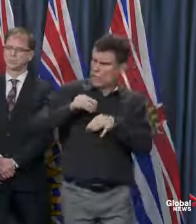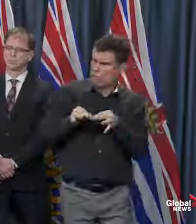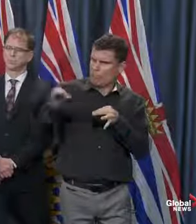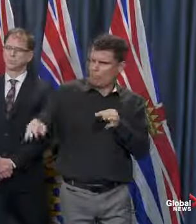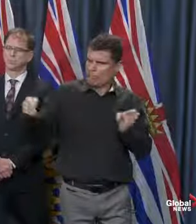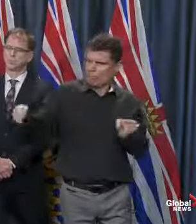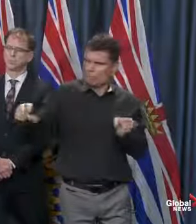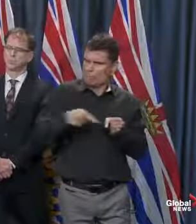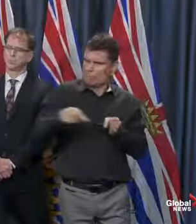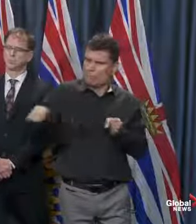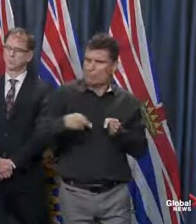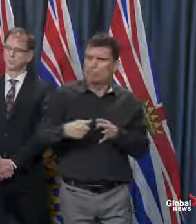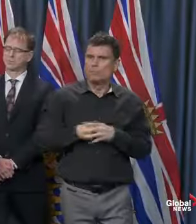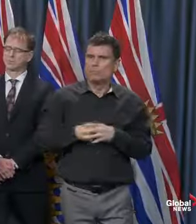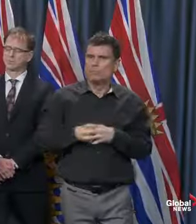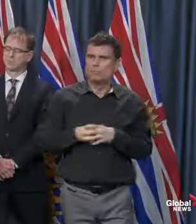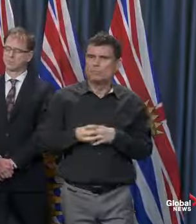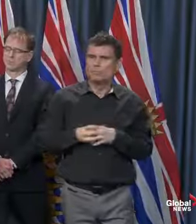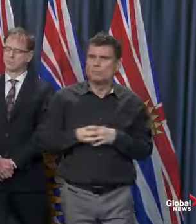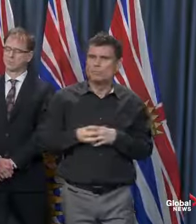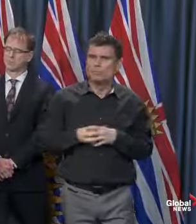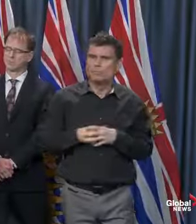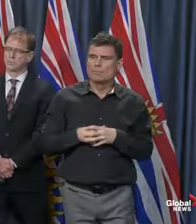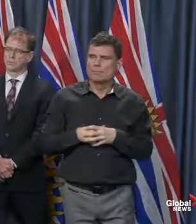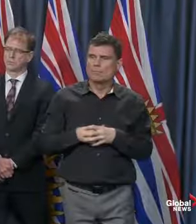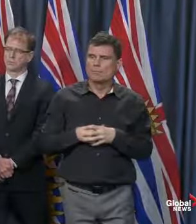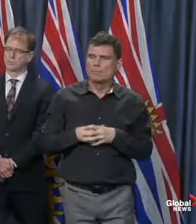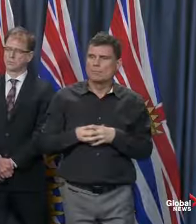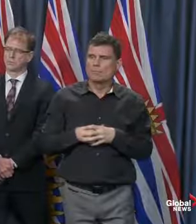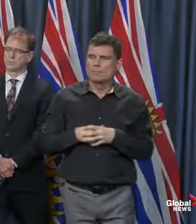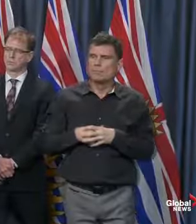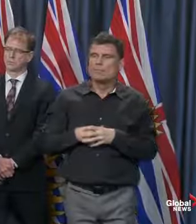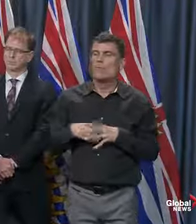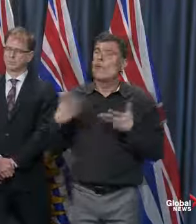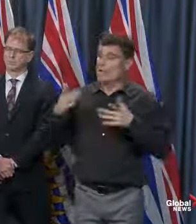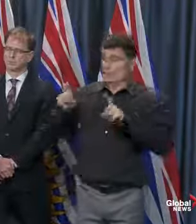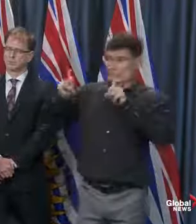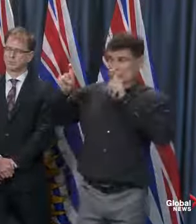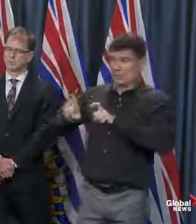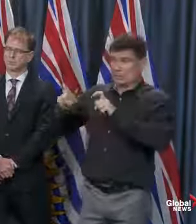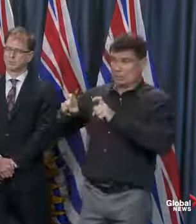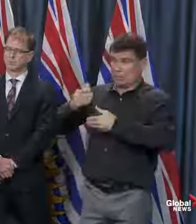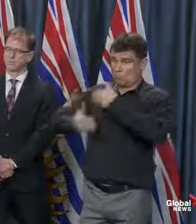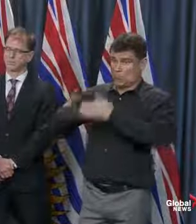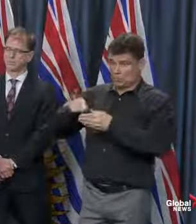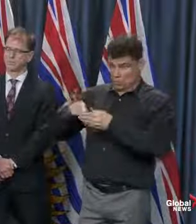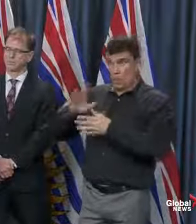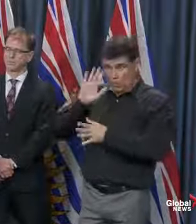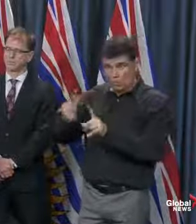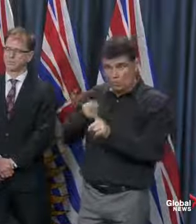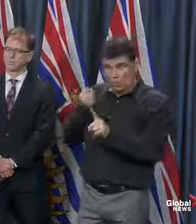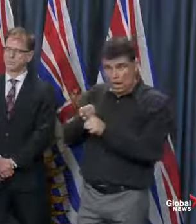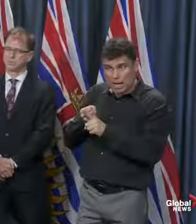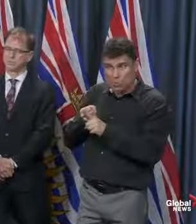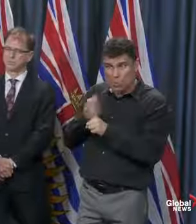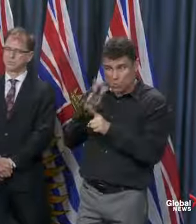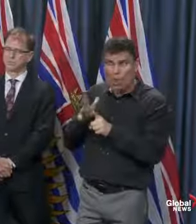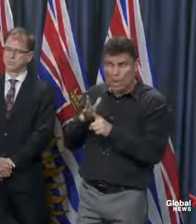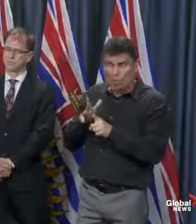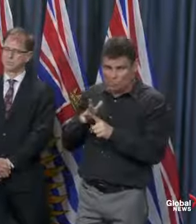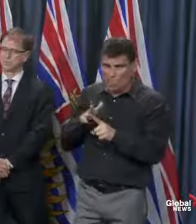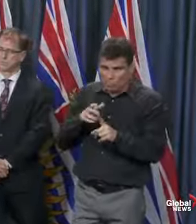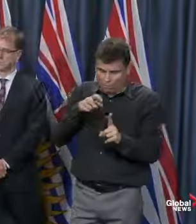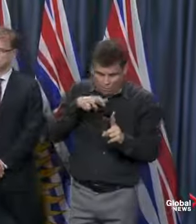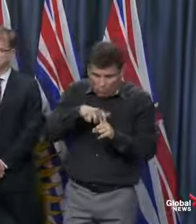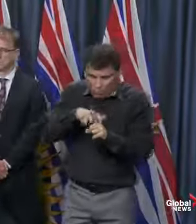an impact on our growth curve? Yeah, absolutely. And we have an epidemic curve, and